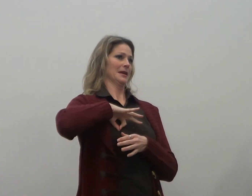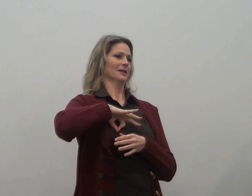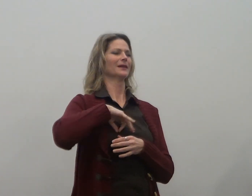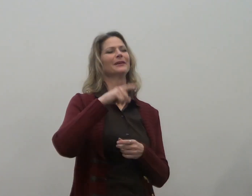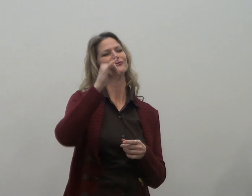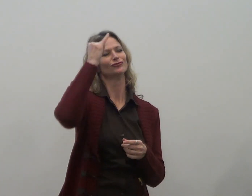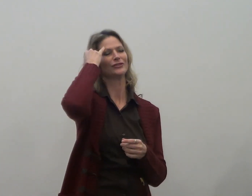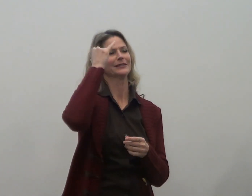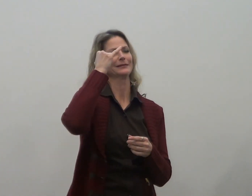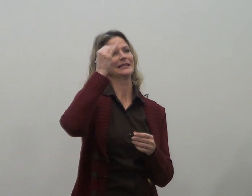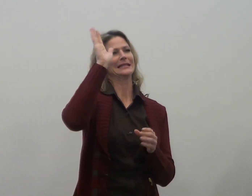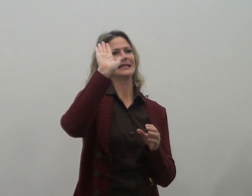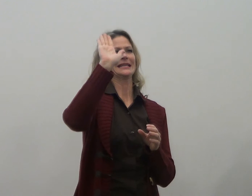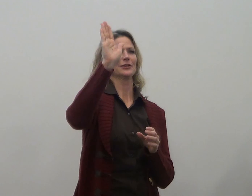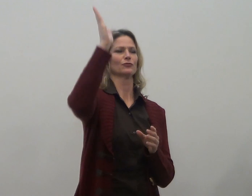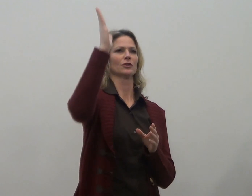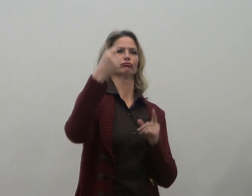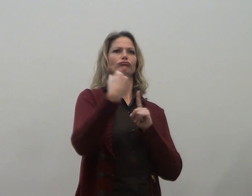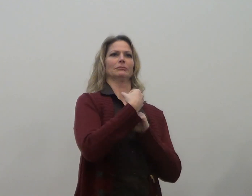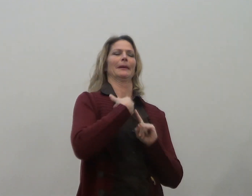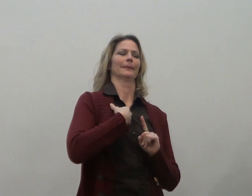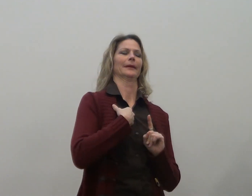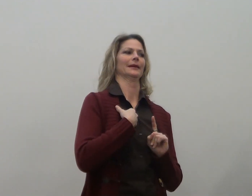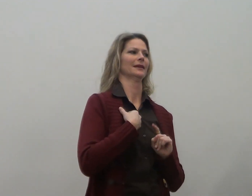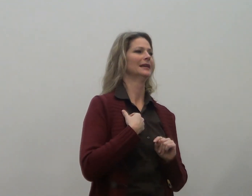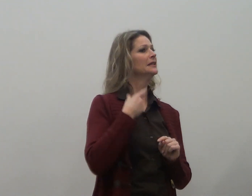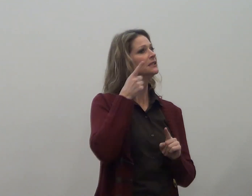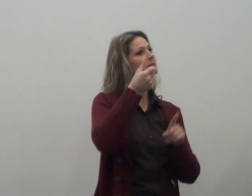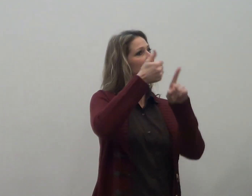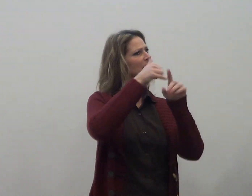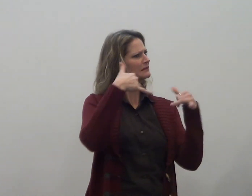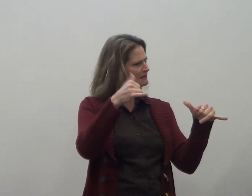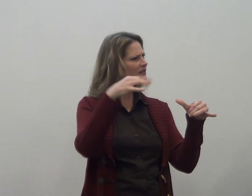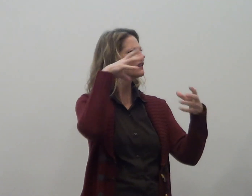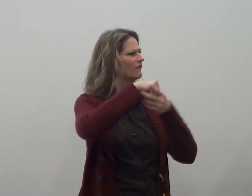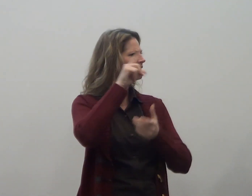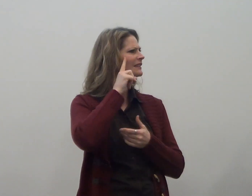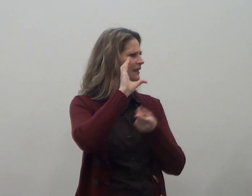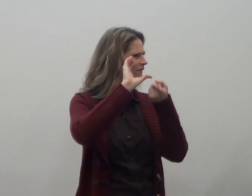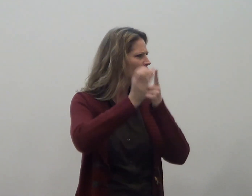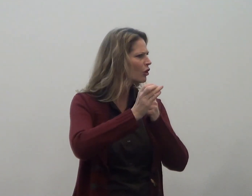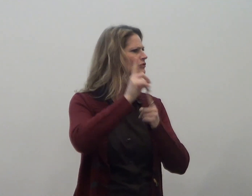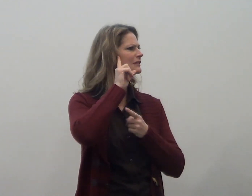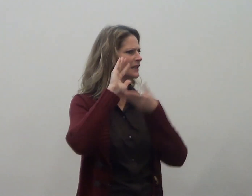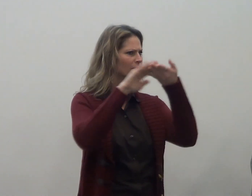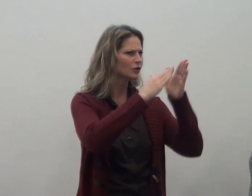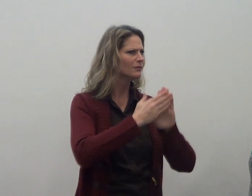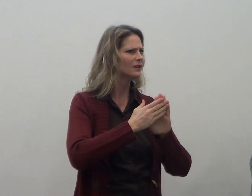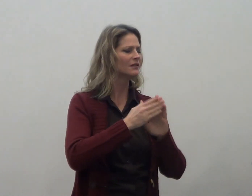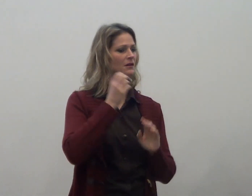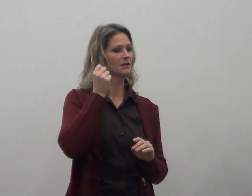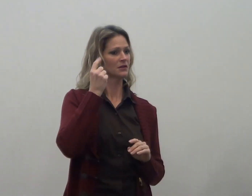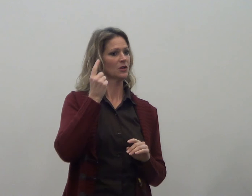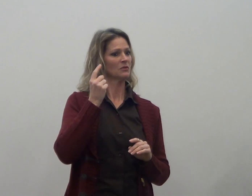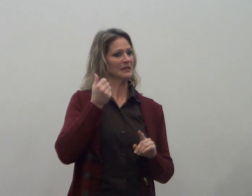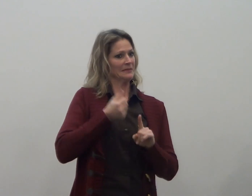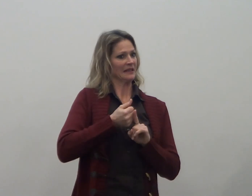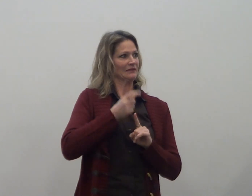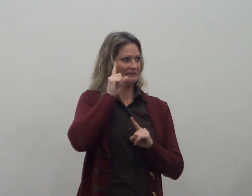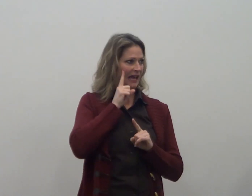speaker, he is still really, really involved in deaf culture because he was really involved when he was deaf, and he learned